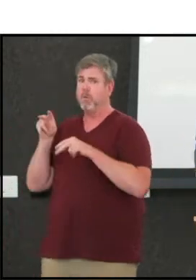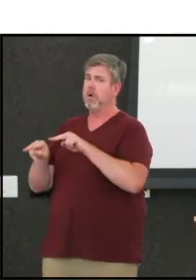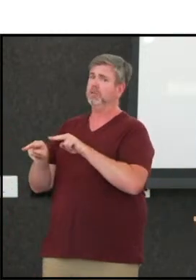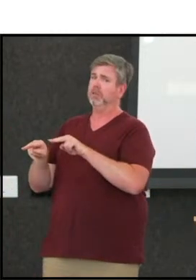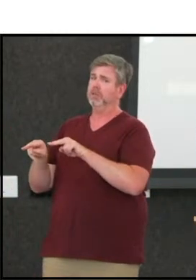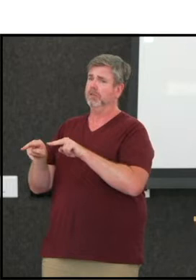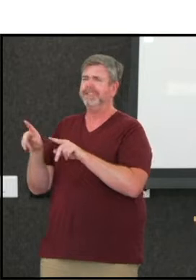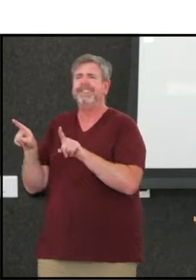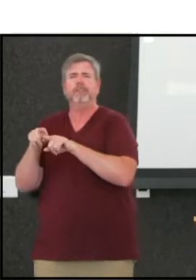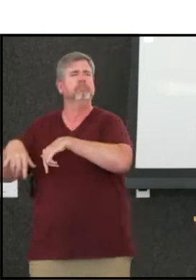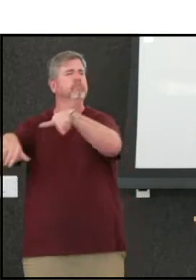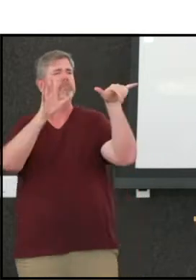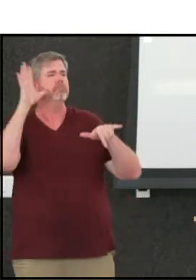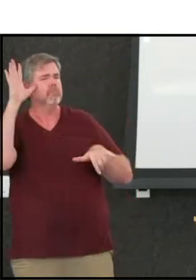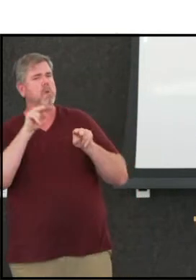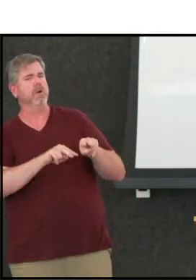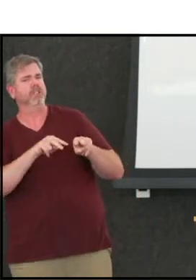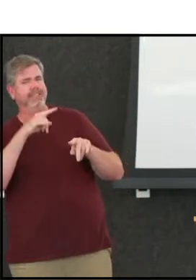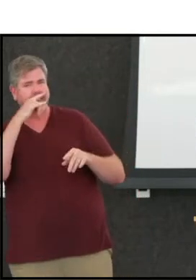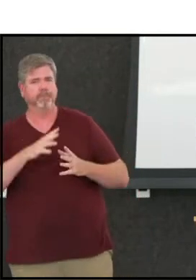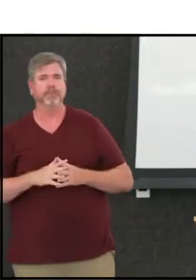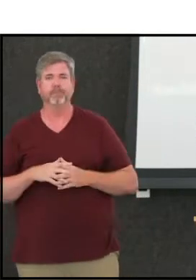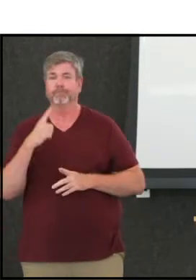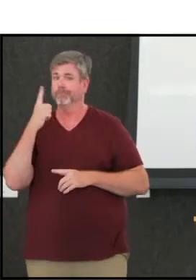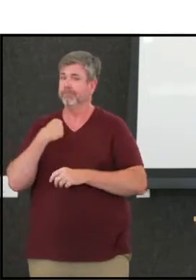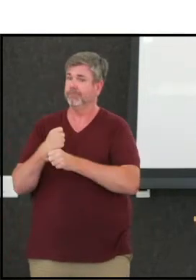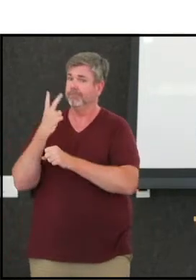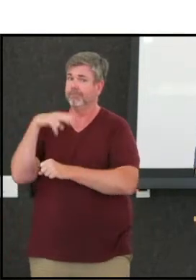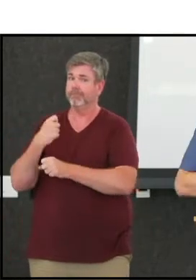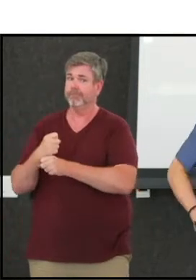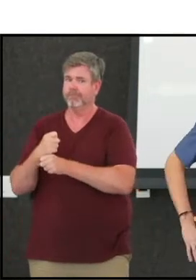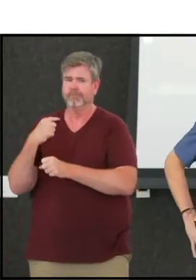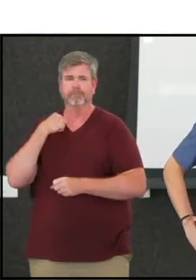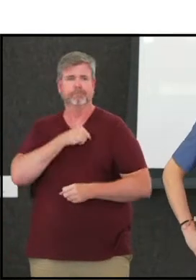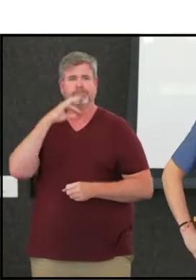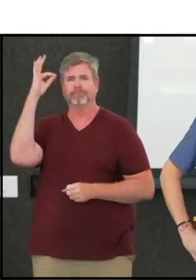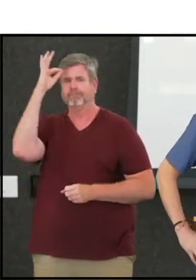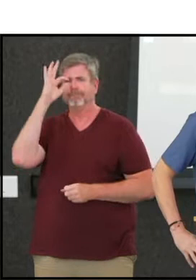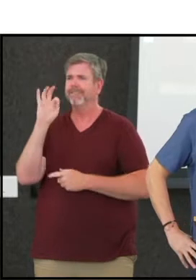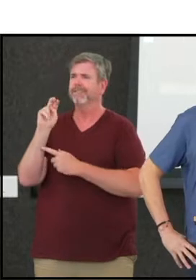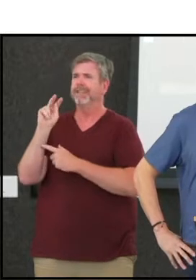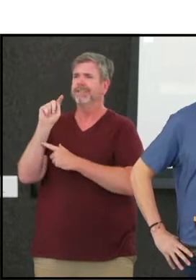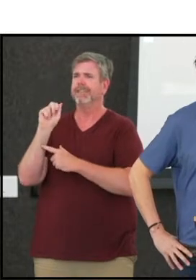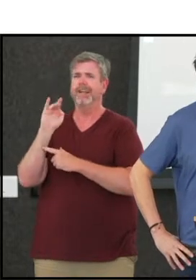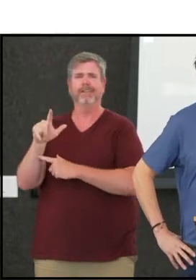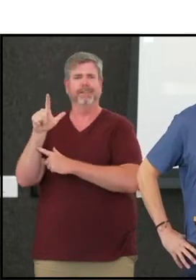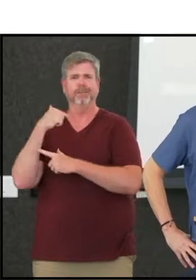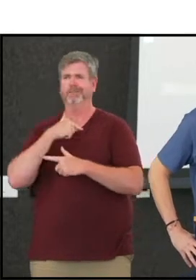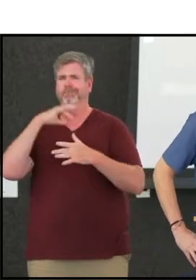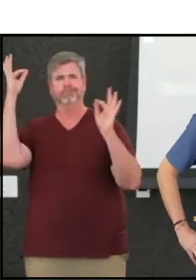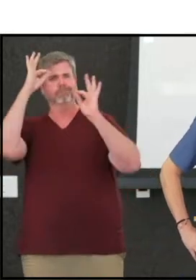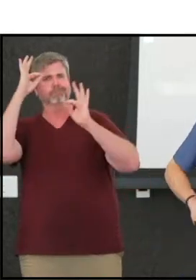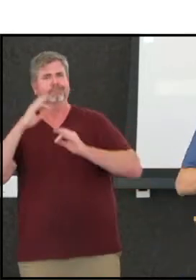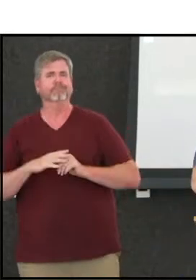half ago, we knew very little about fentanyl. It seemed like some drug that was causing overdoses in far-off places, and